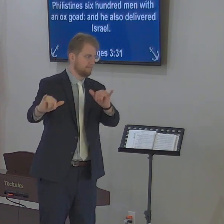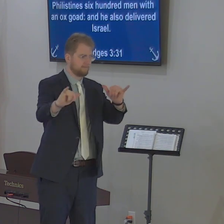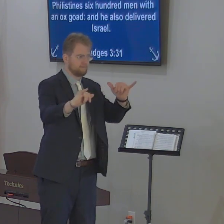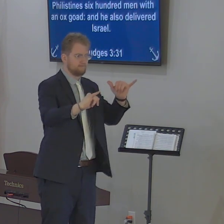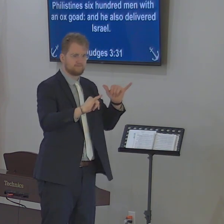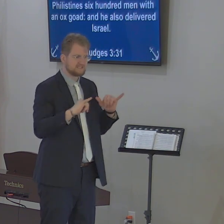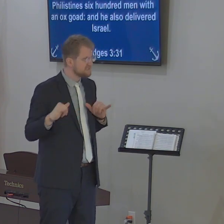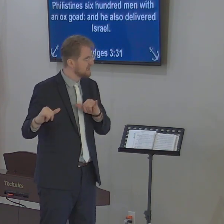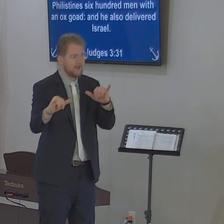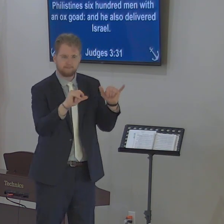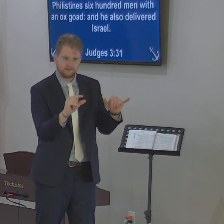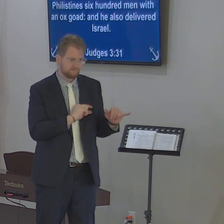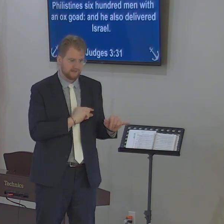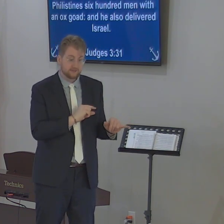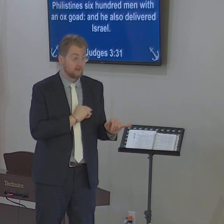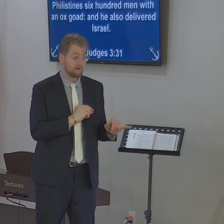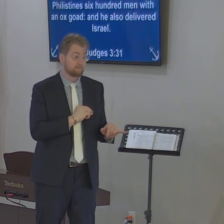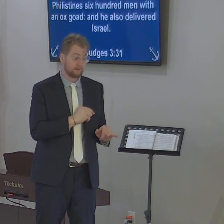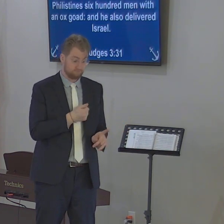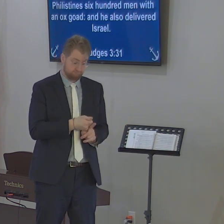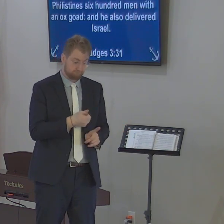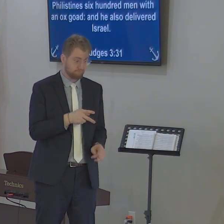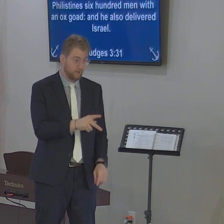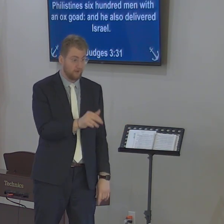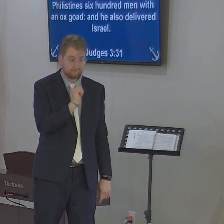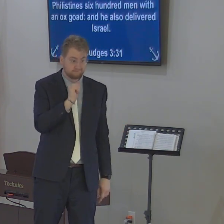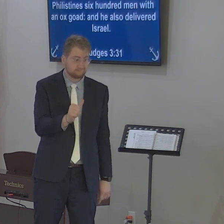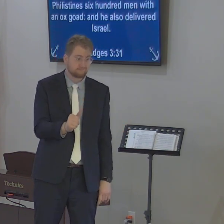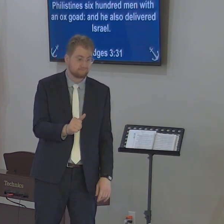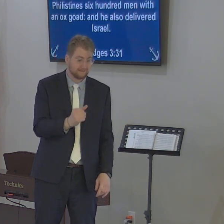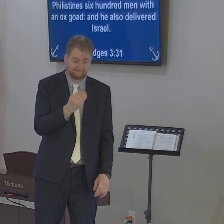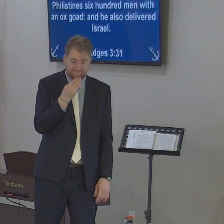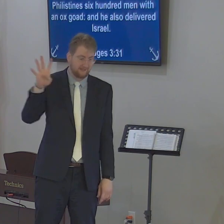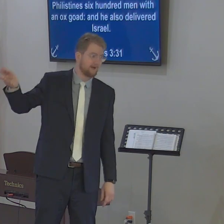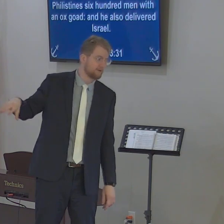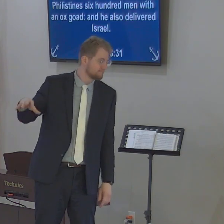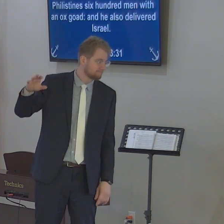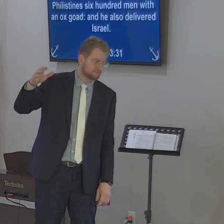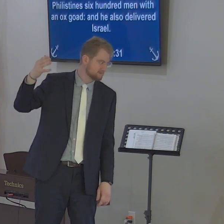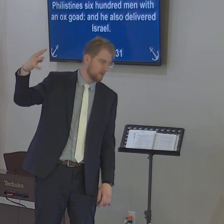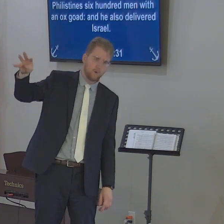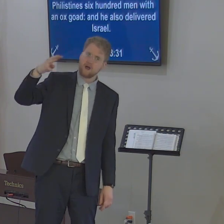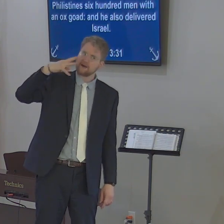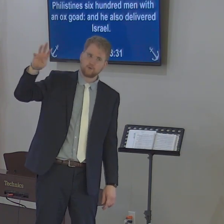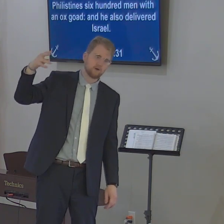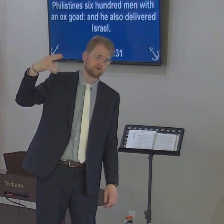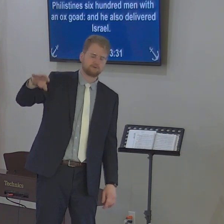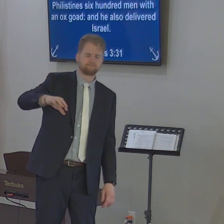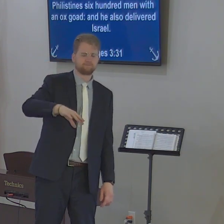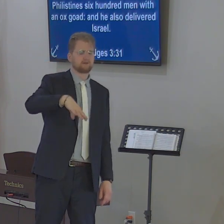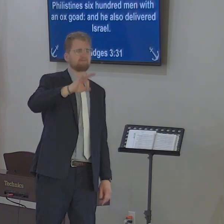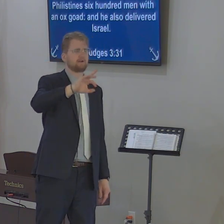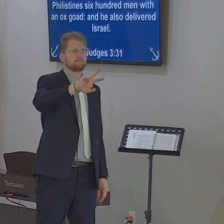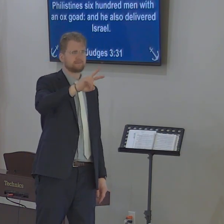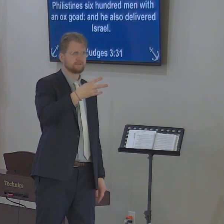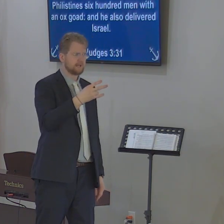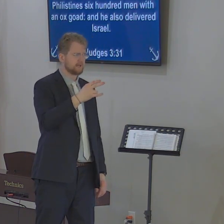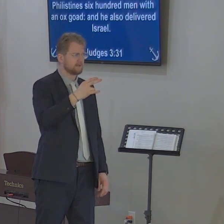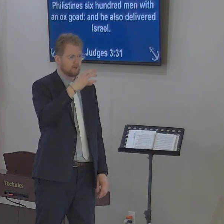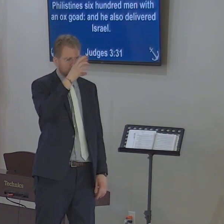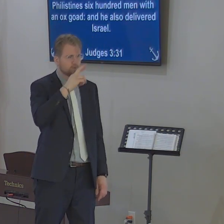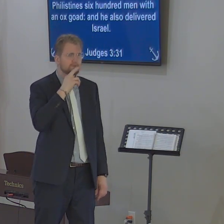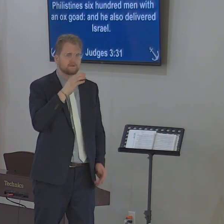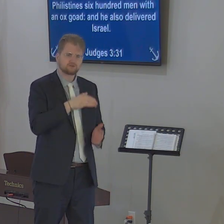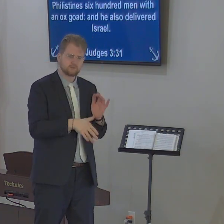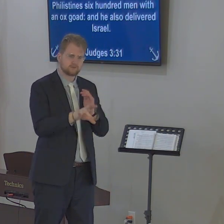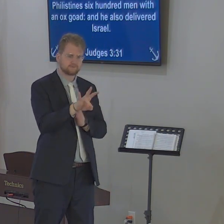well. And he wasn't listening. Turn with me to 2 Corinthians chapter 7. 2 Corinthians chapter 7. I say this, and